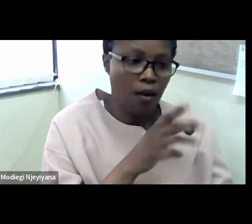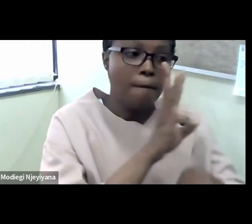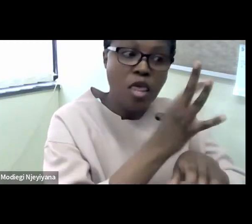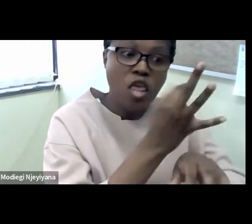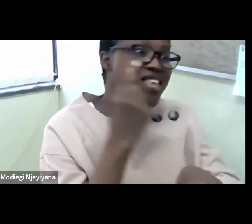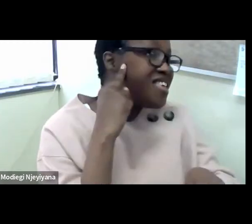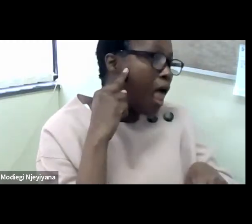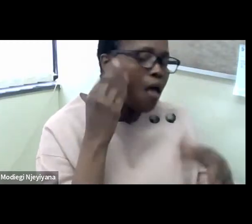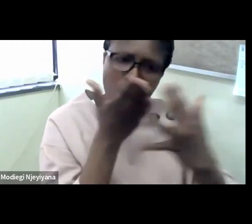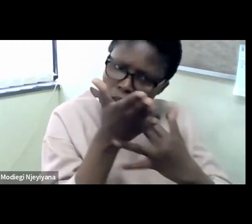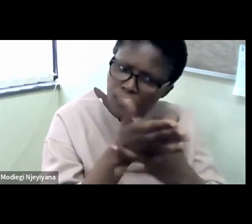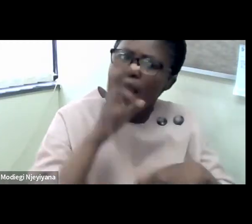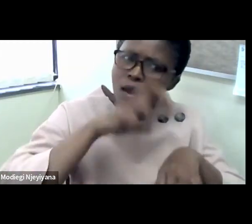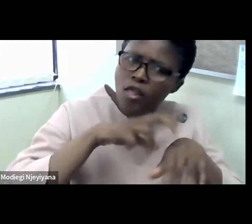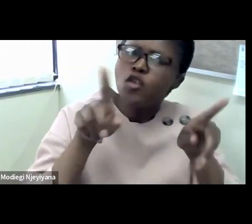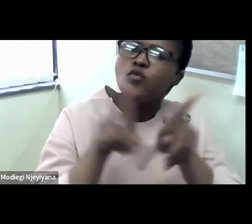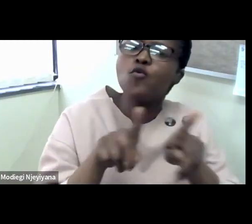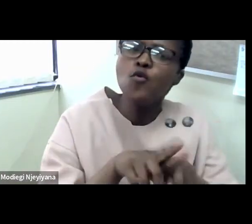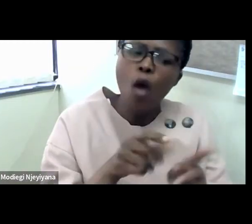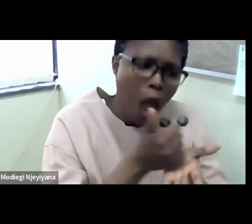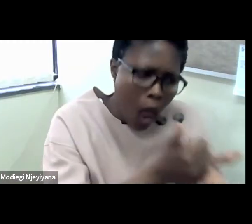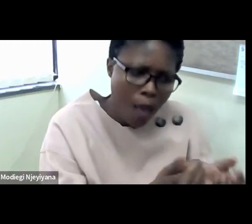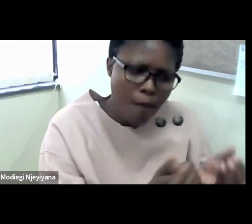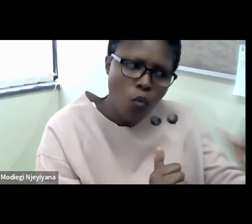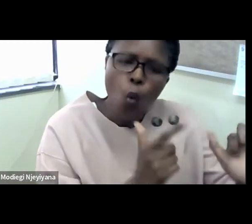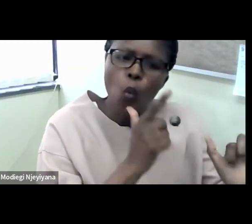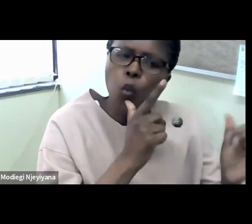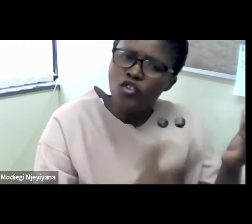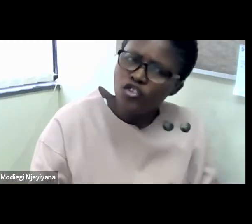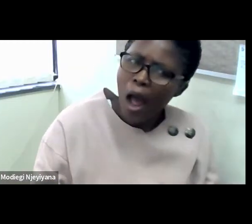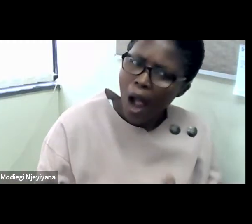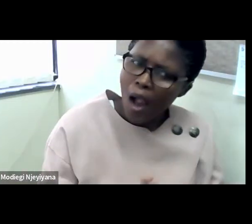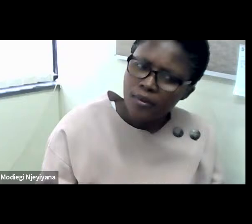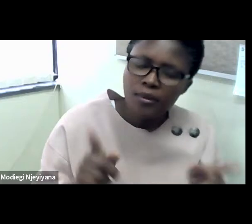or the deaf child, but we're also looking at the family unit.